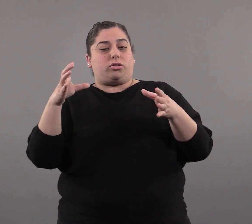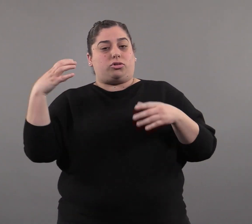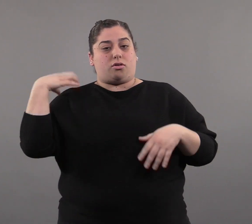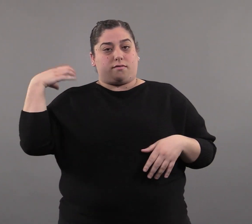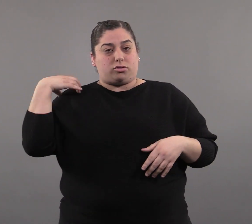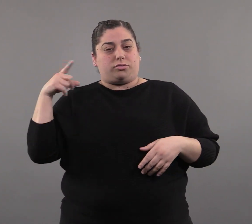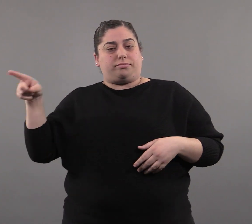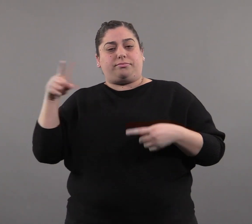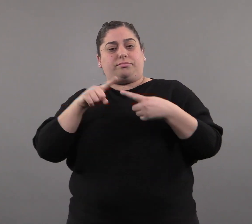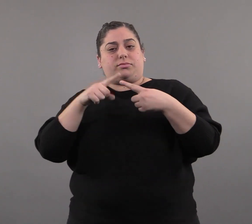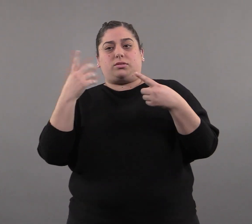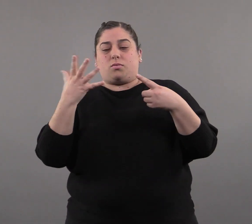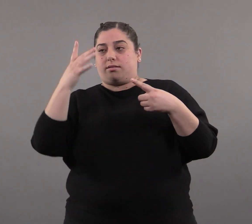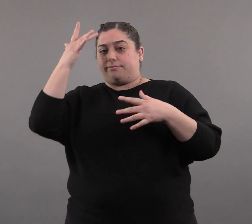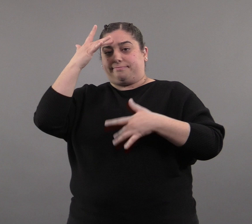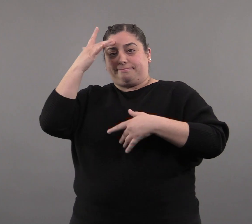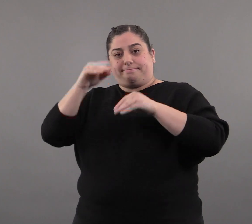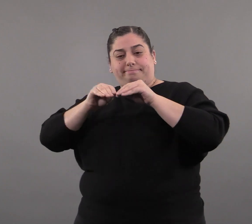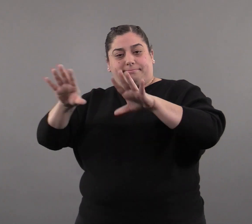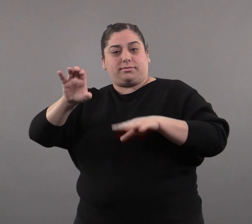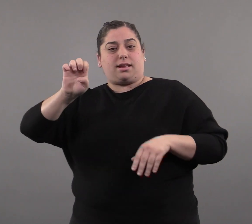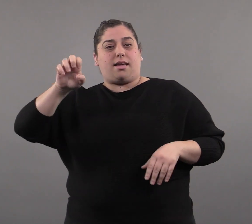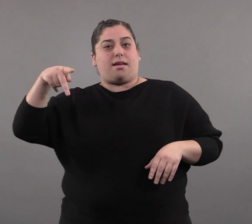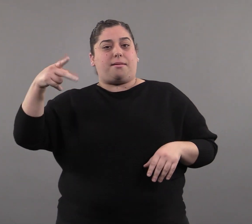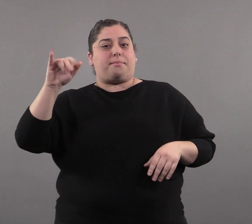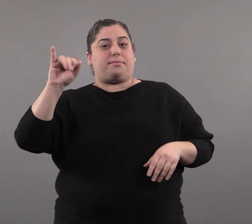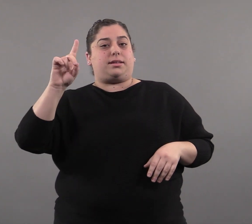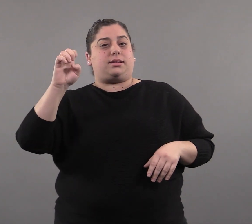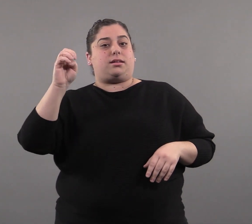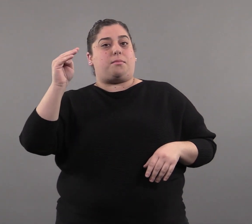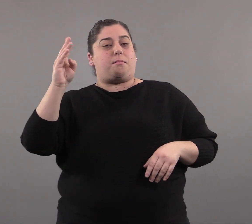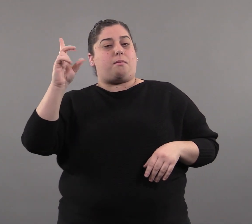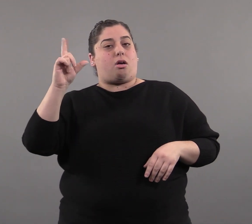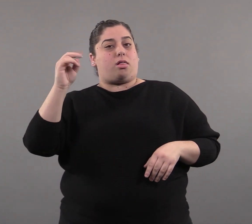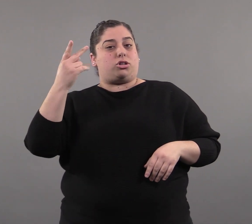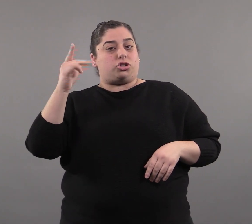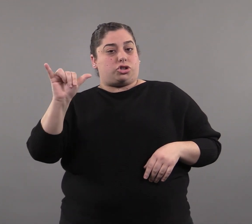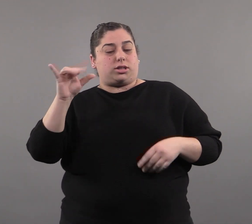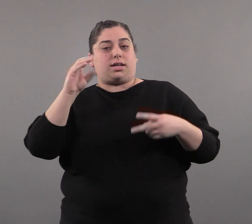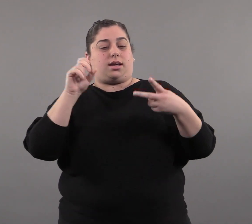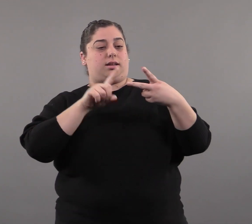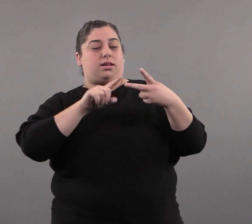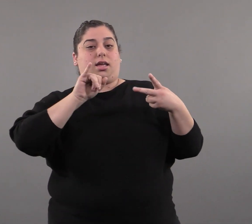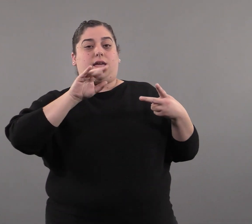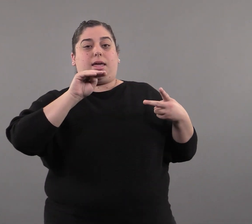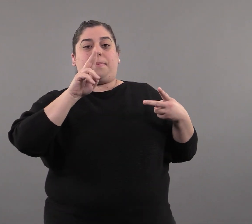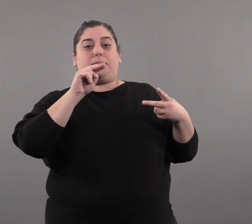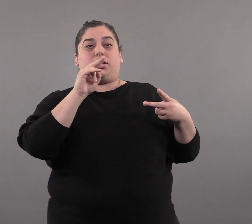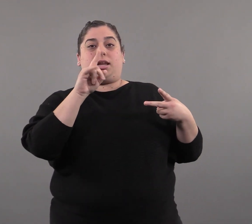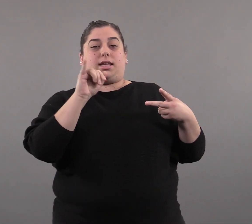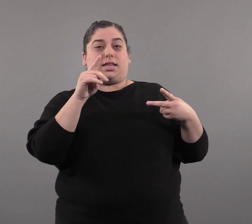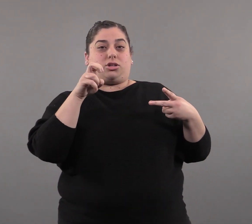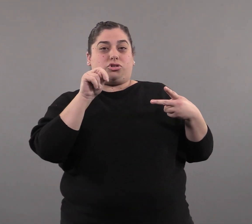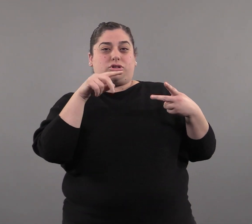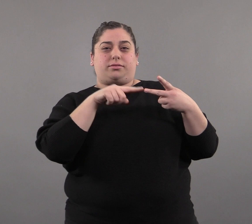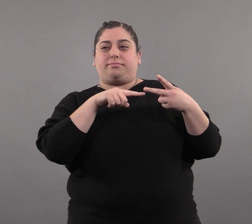Austin, our Lab Director. After Dr. Wooten makes some introductory comments, the rest of us will